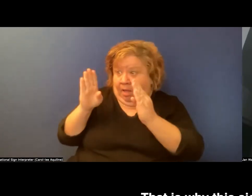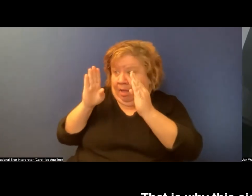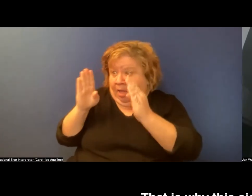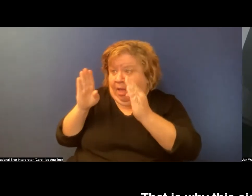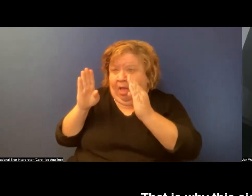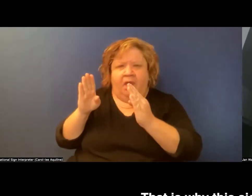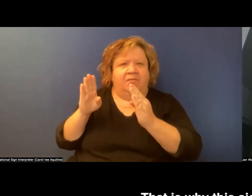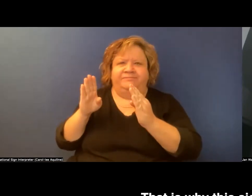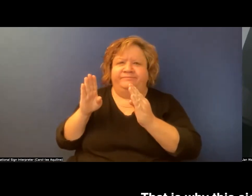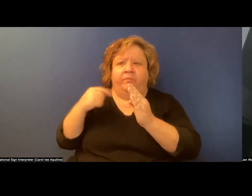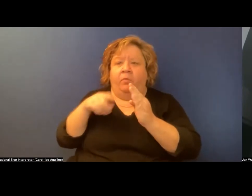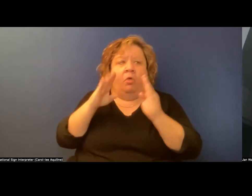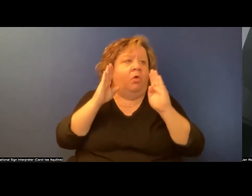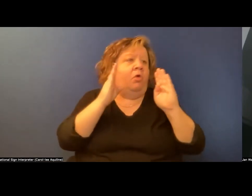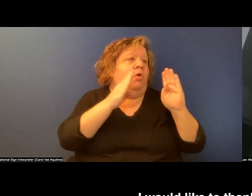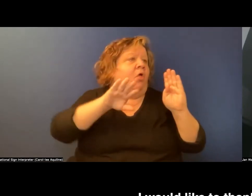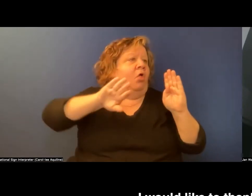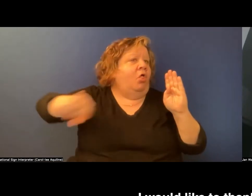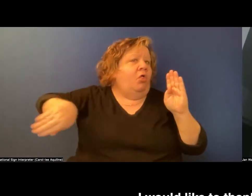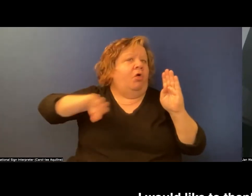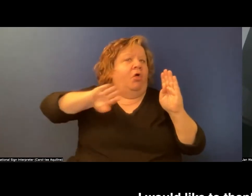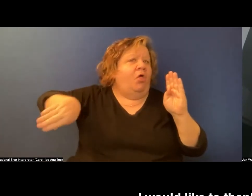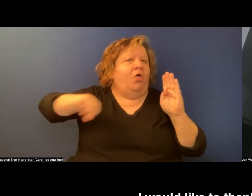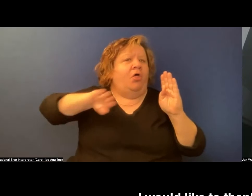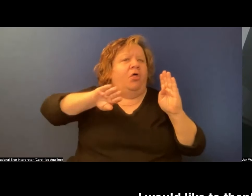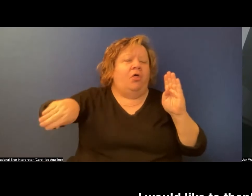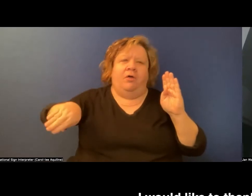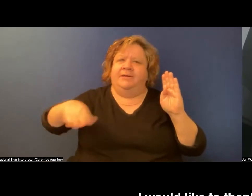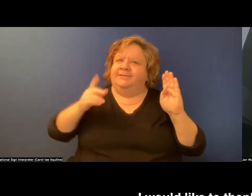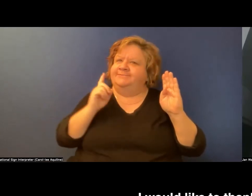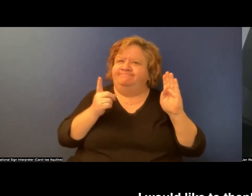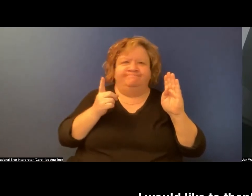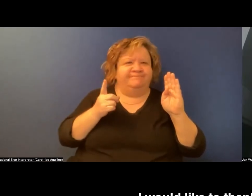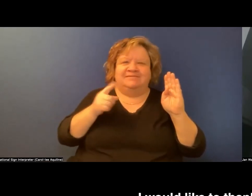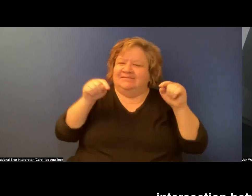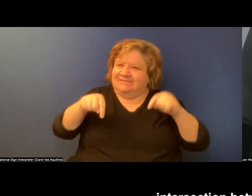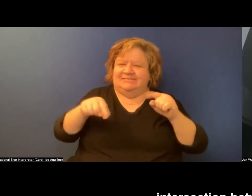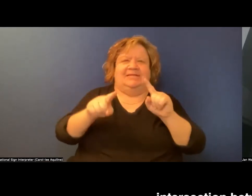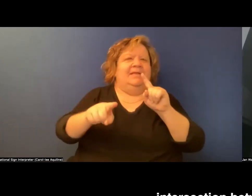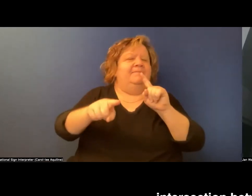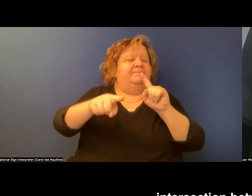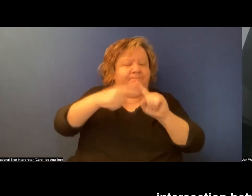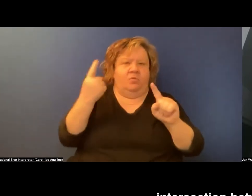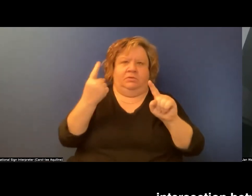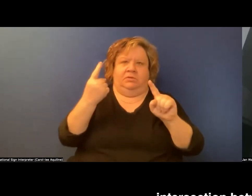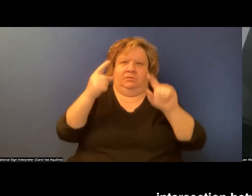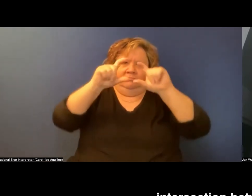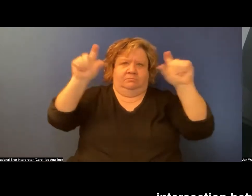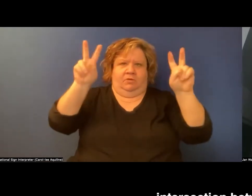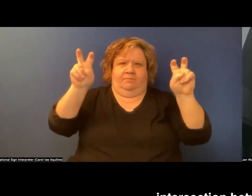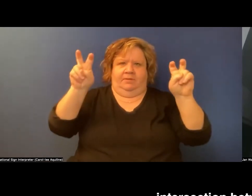side event carries such importance. I would like to thank the organizers for bringing attention to the important intersection between